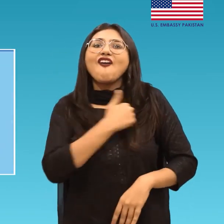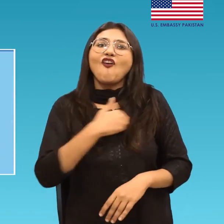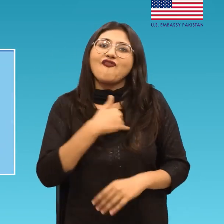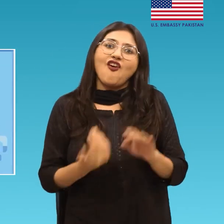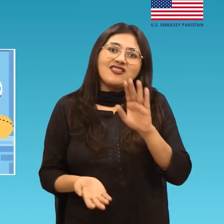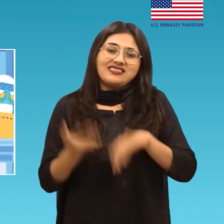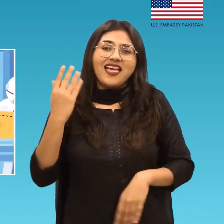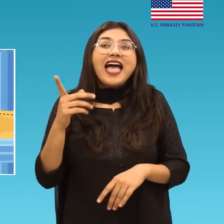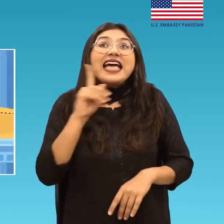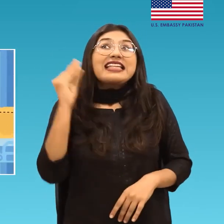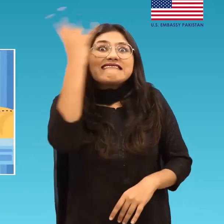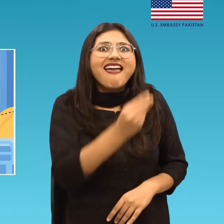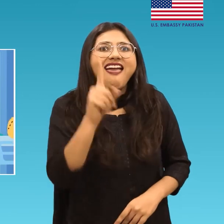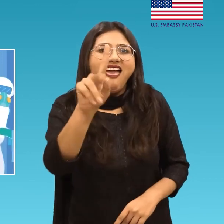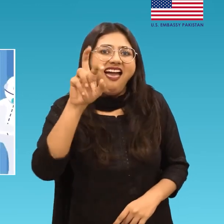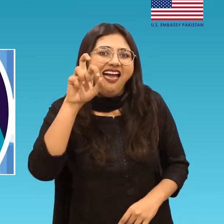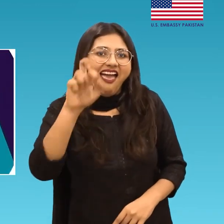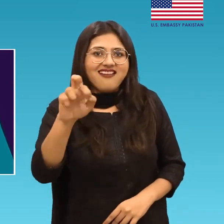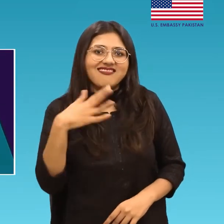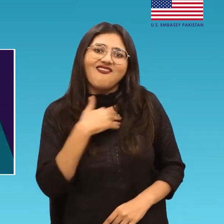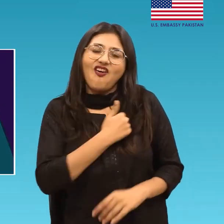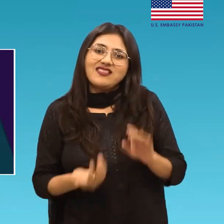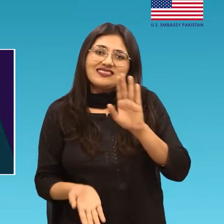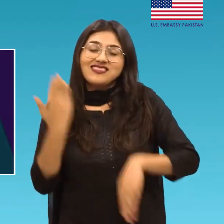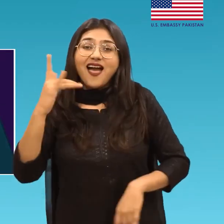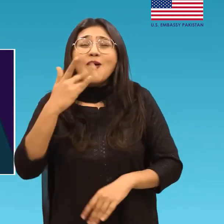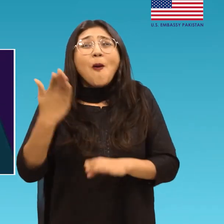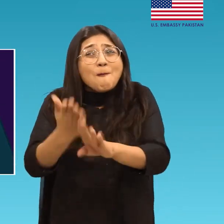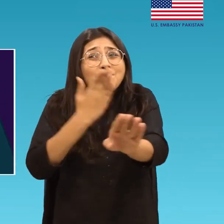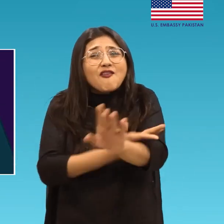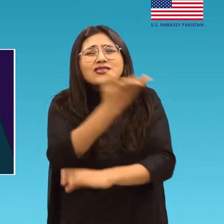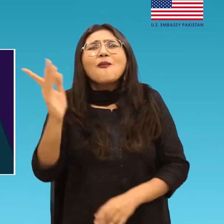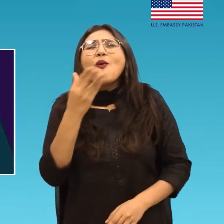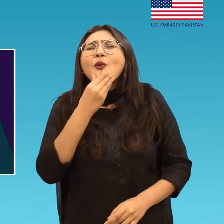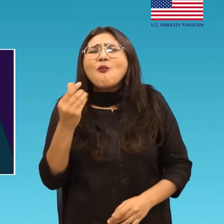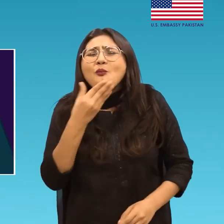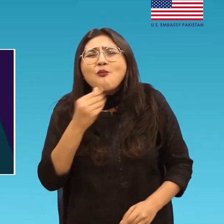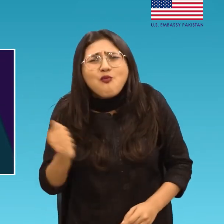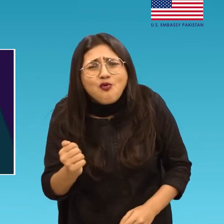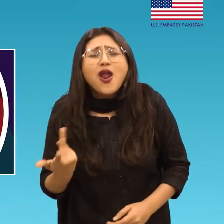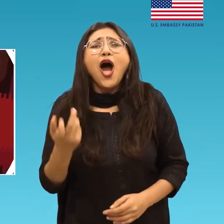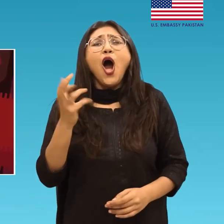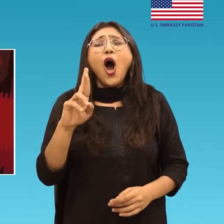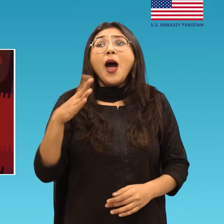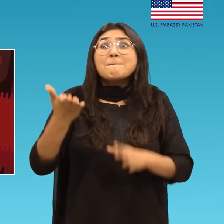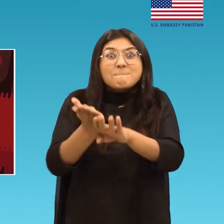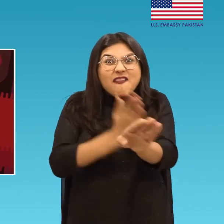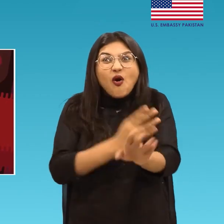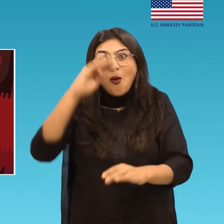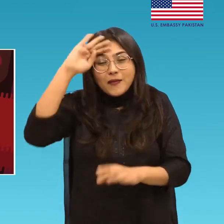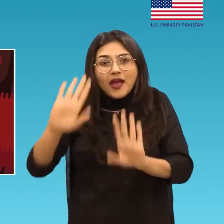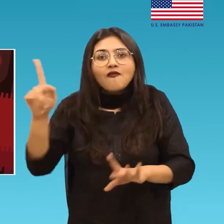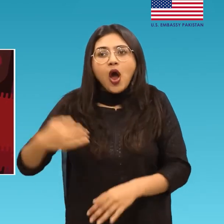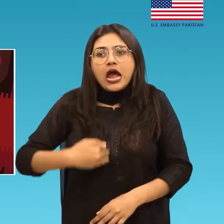cases happen at around day 18. before the time vulnerable patients may develop a secondary infection caused by a new pathogen